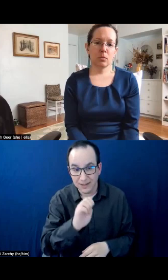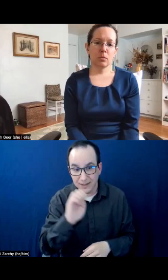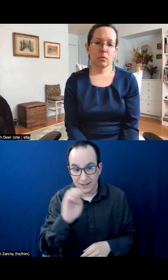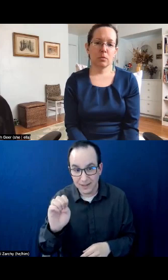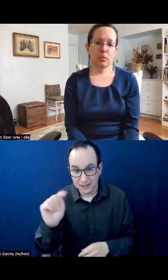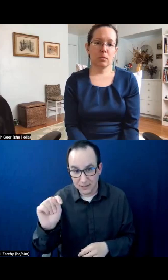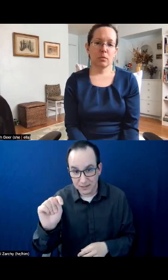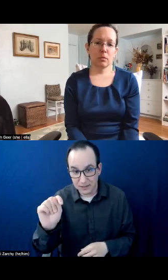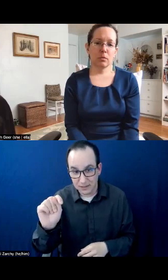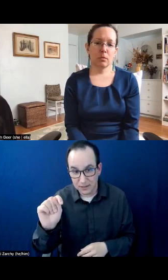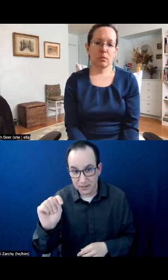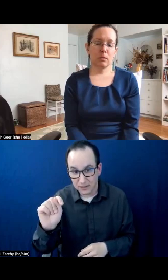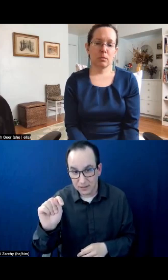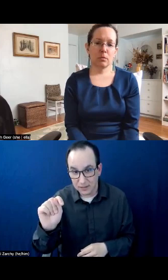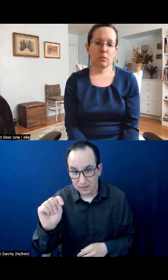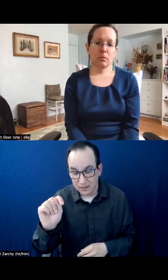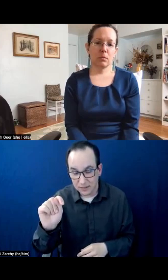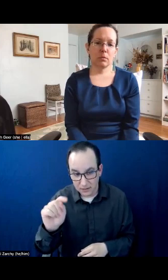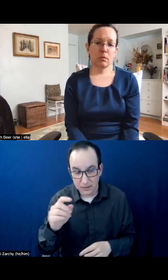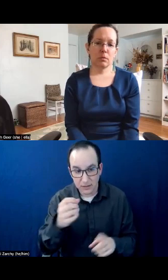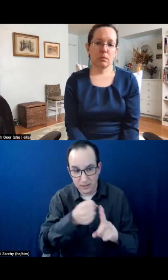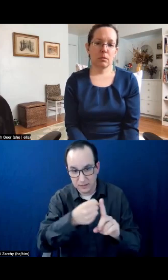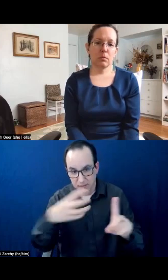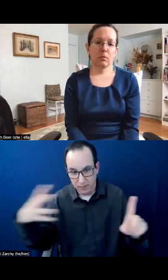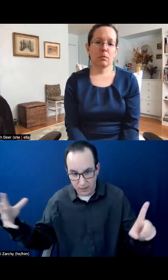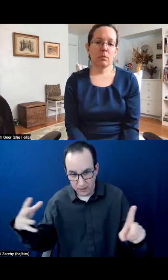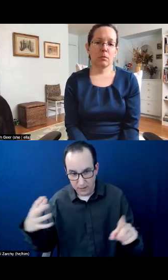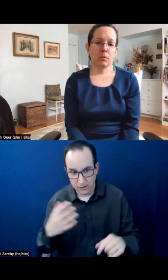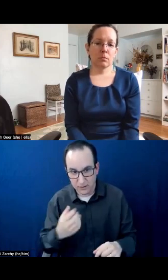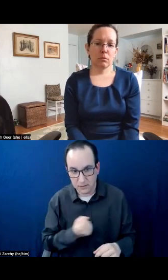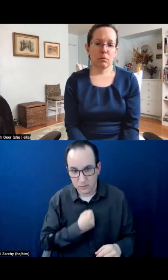the tool called EET,